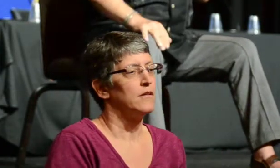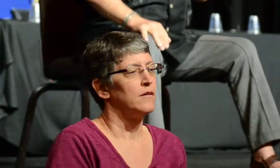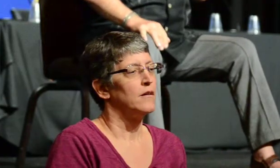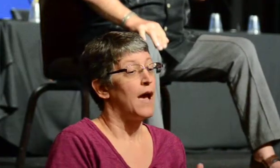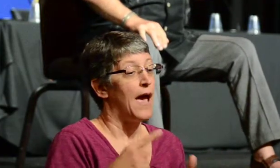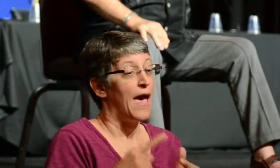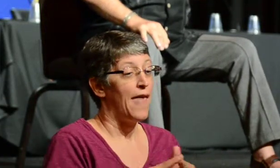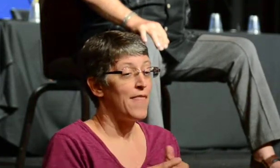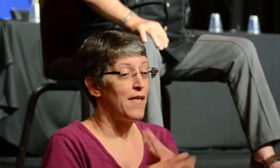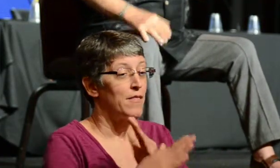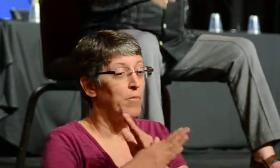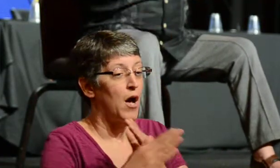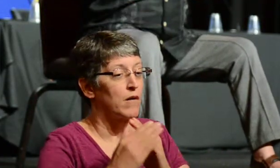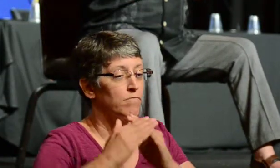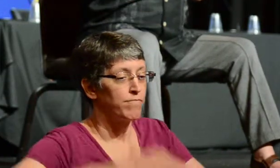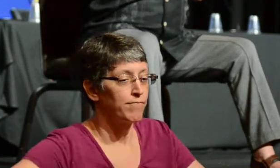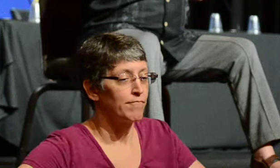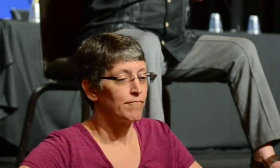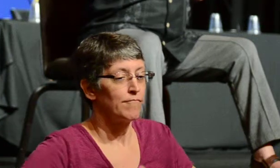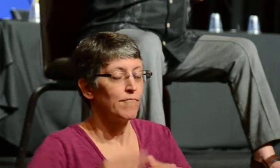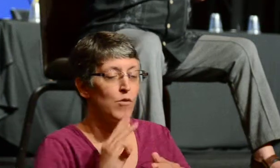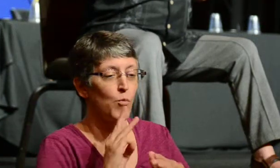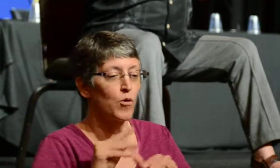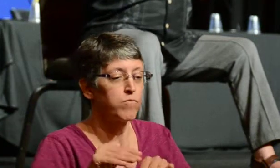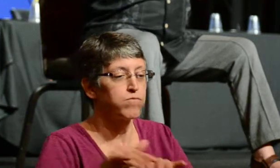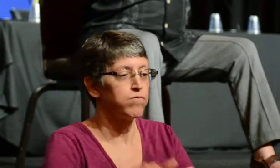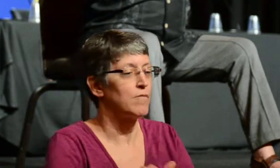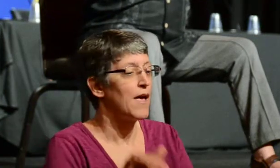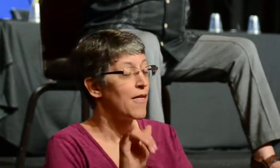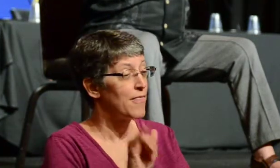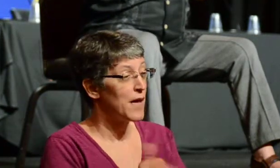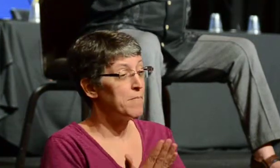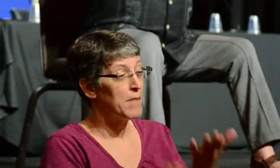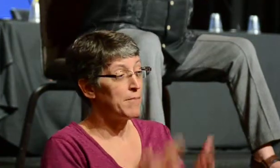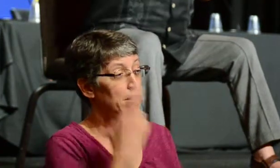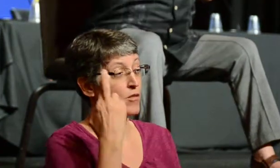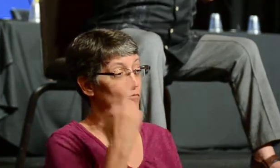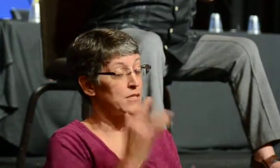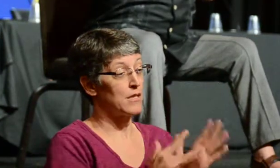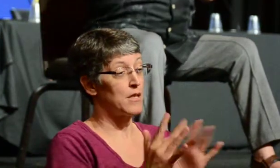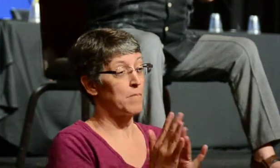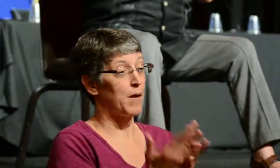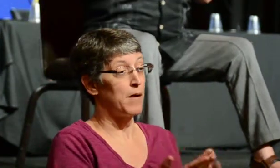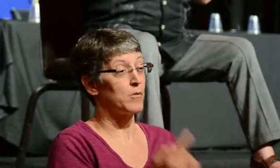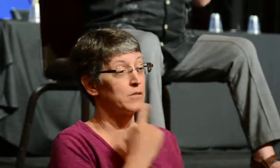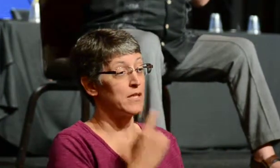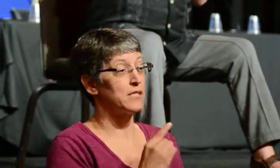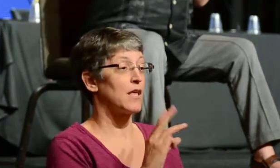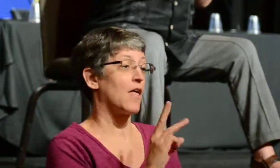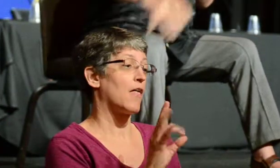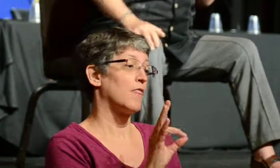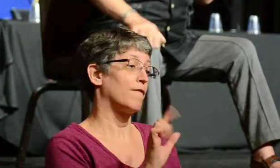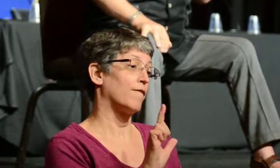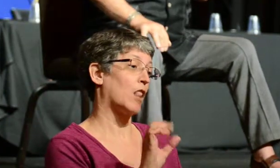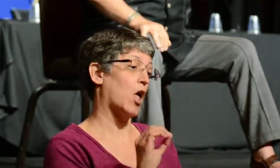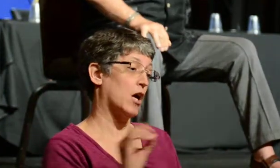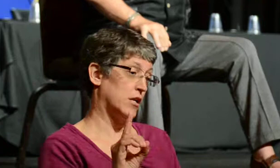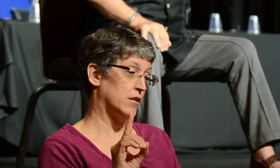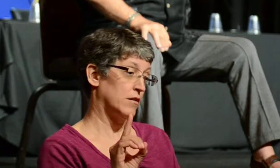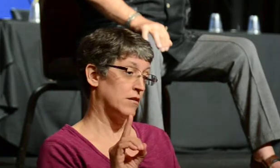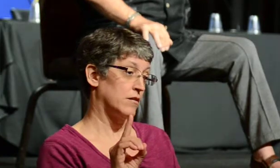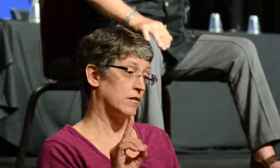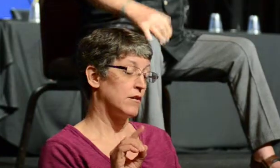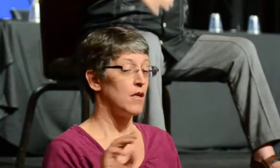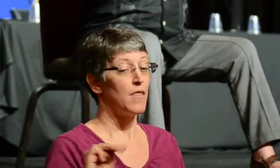is opened up. They think that might be the original reason for the Bible saying the flood, here comes